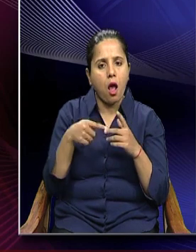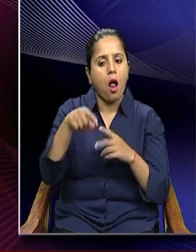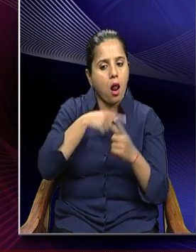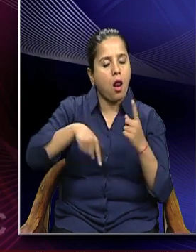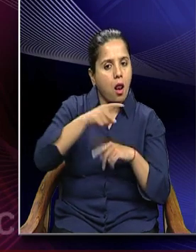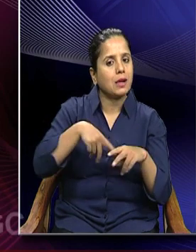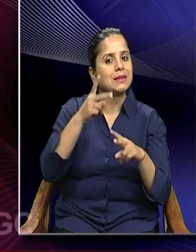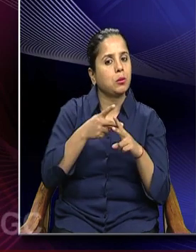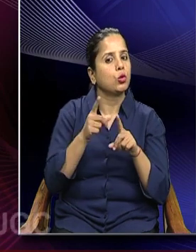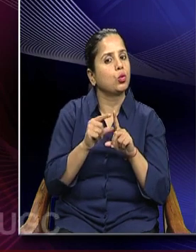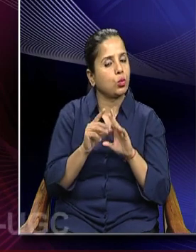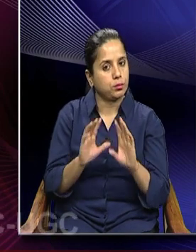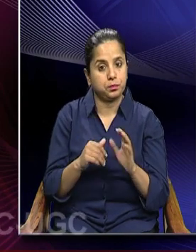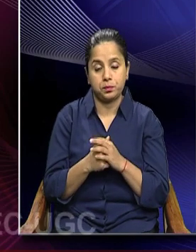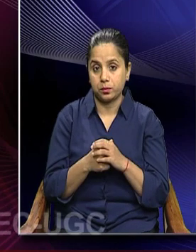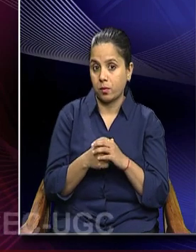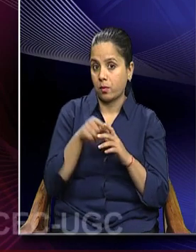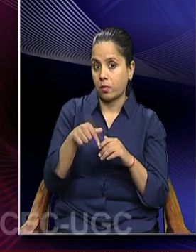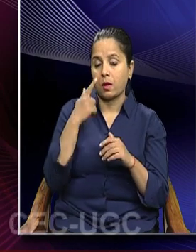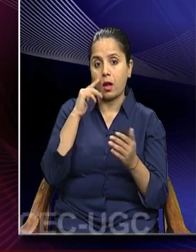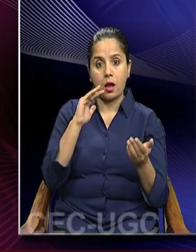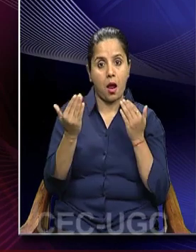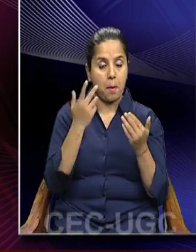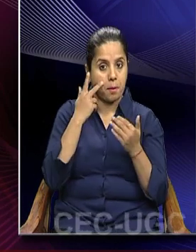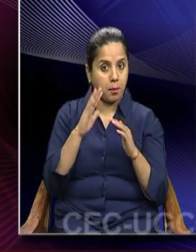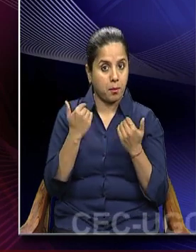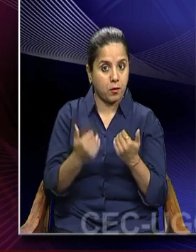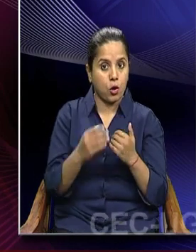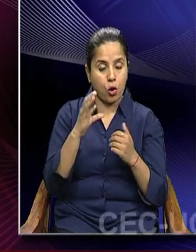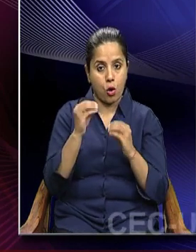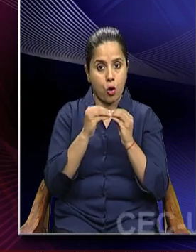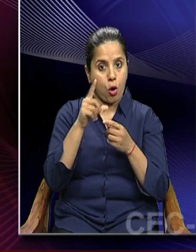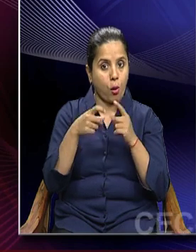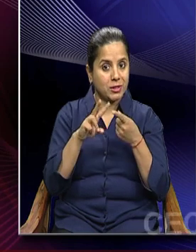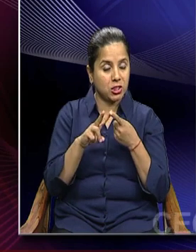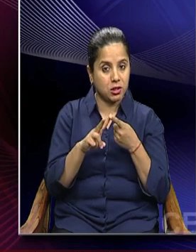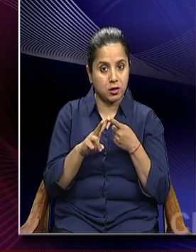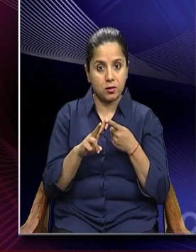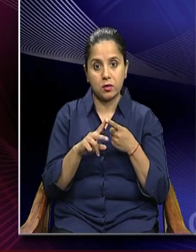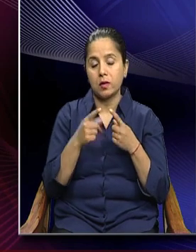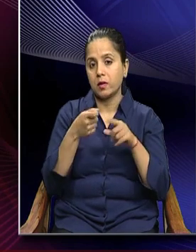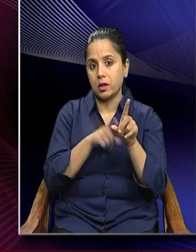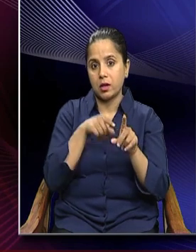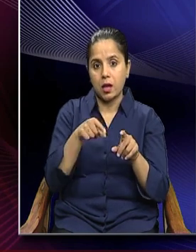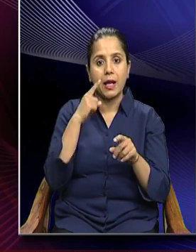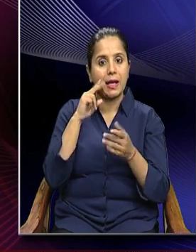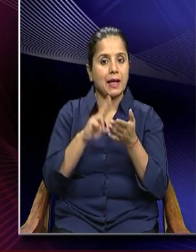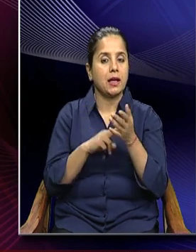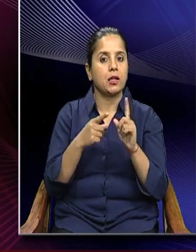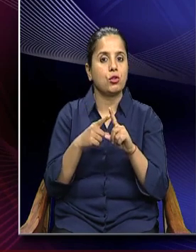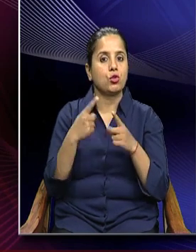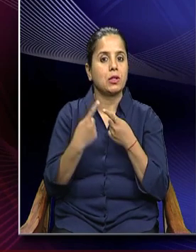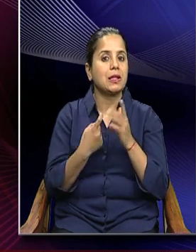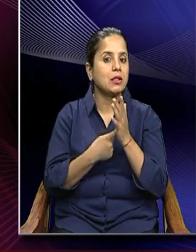forth. When we compare it on the basis of objectivity and integrity, we